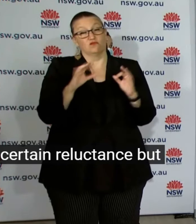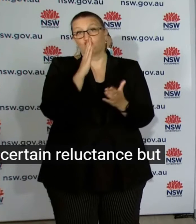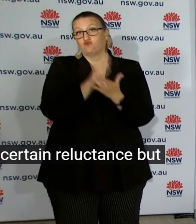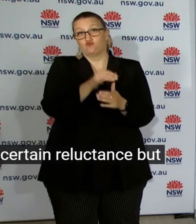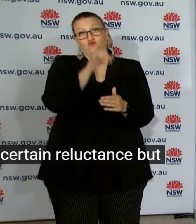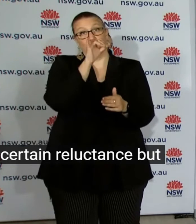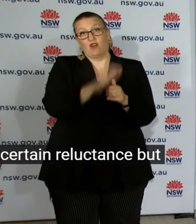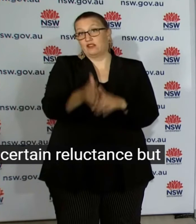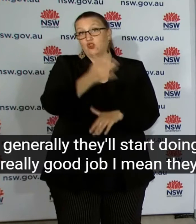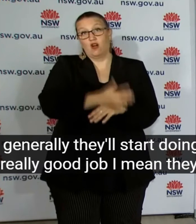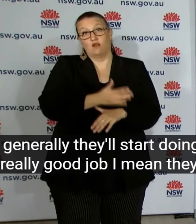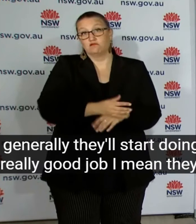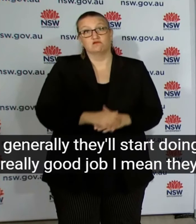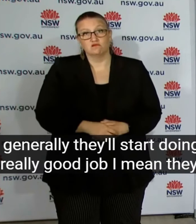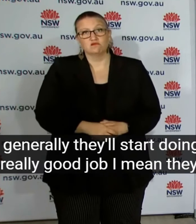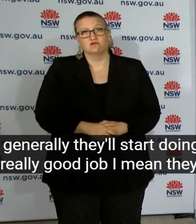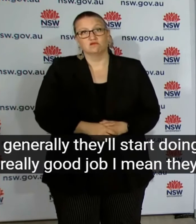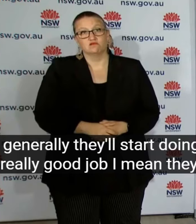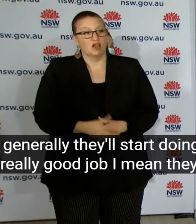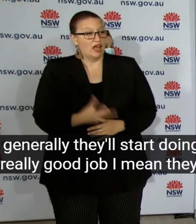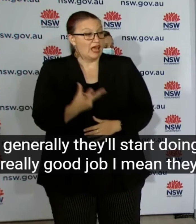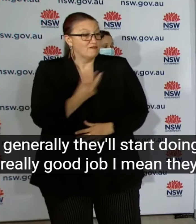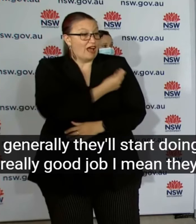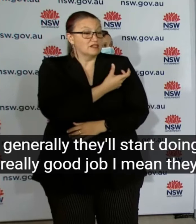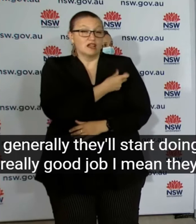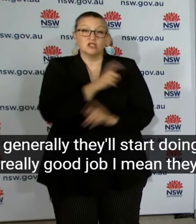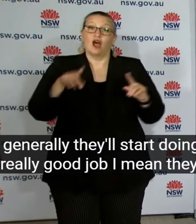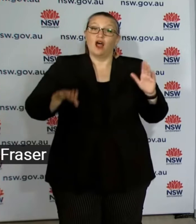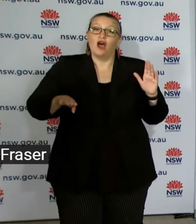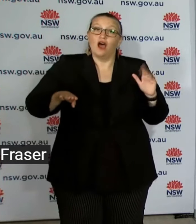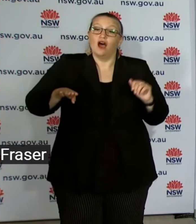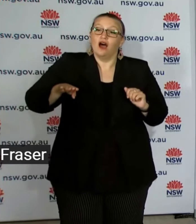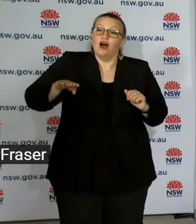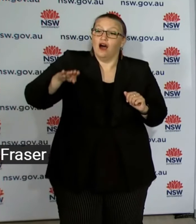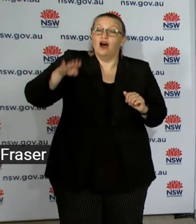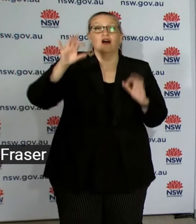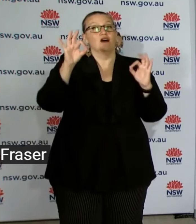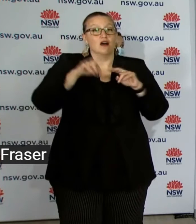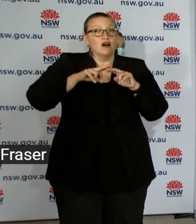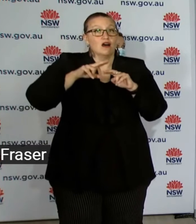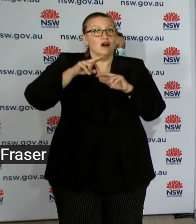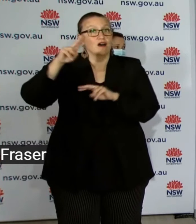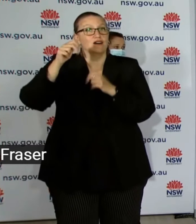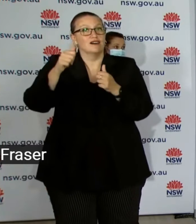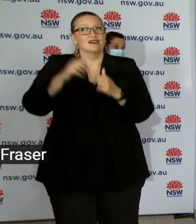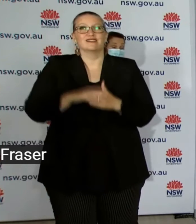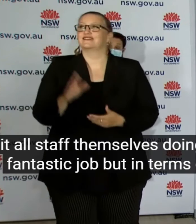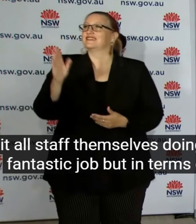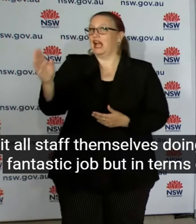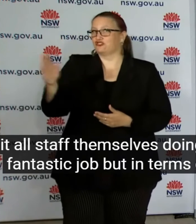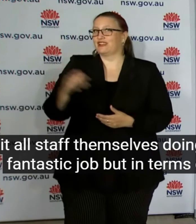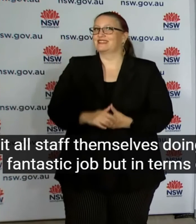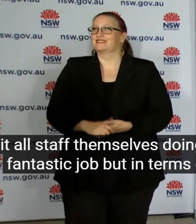staff themselves are doing a fantastic job, but in terms of vaccinations, they're getting there, and we've still got a period before they all have to be vaccinated. Sorry, Ashley. There's